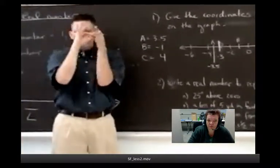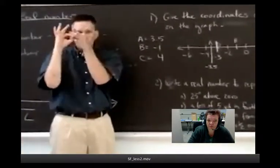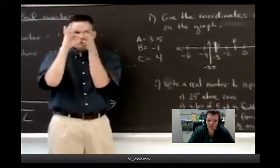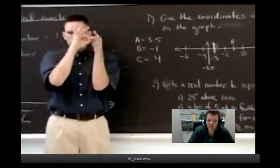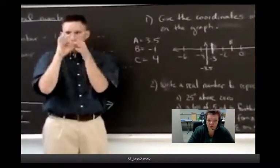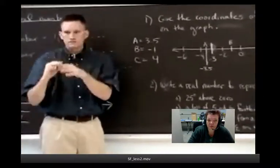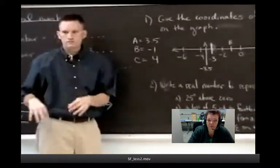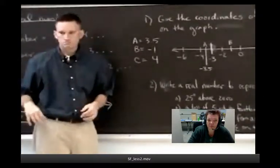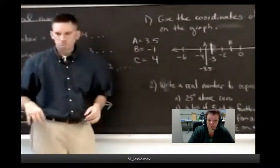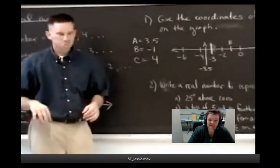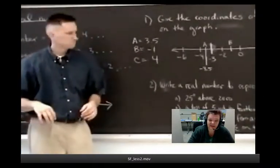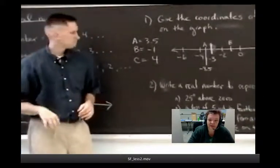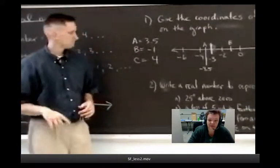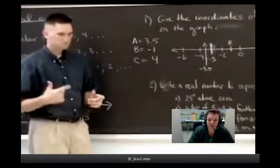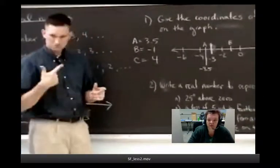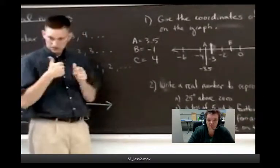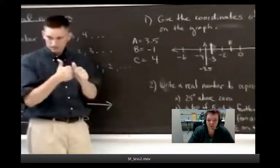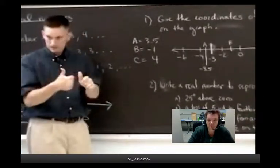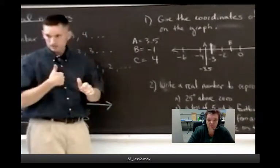4, C equals 4.